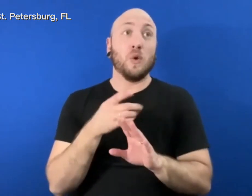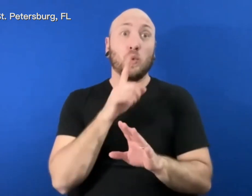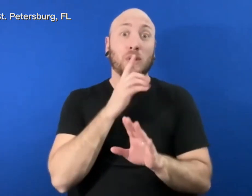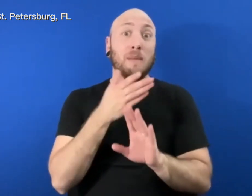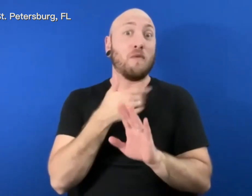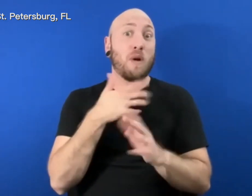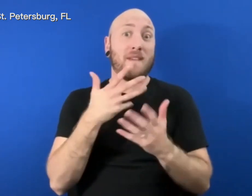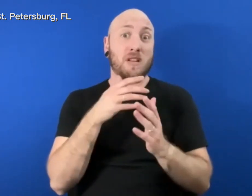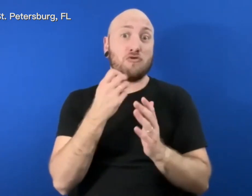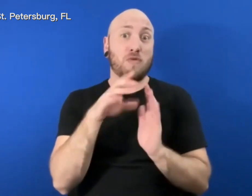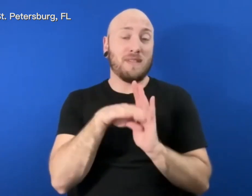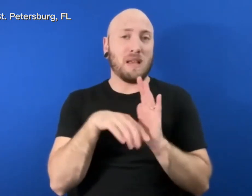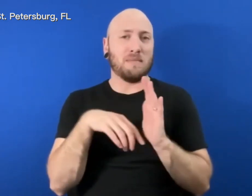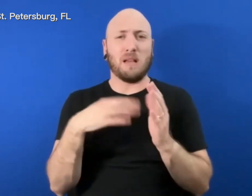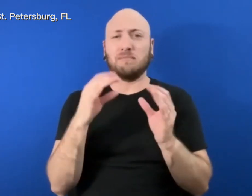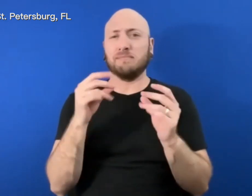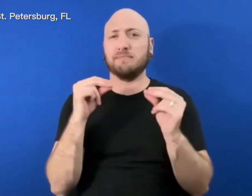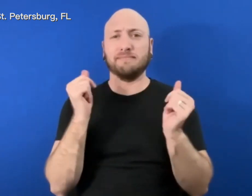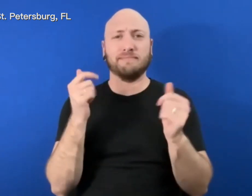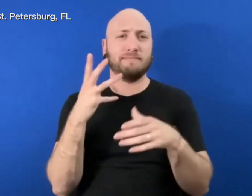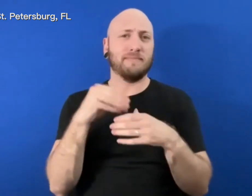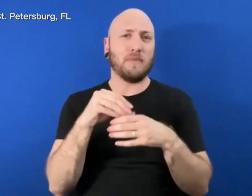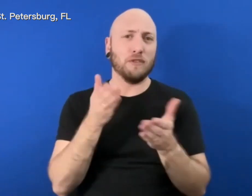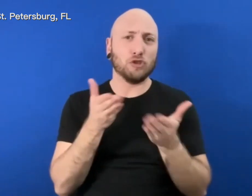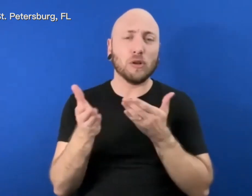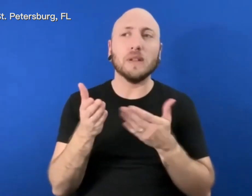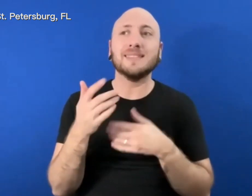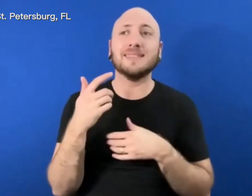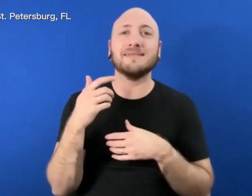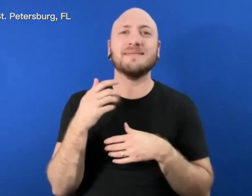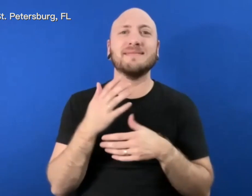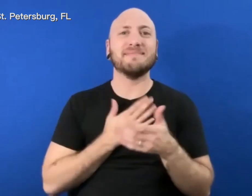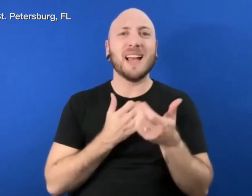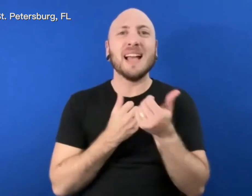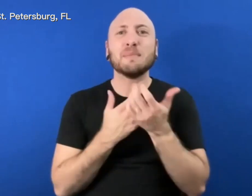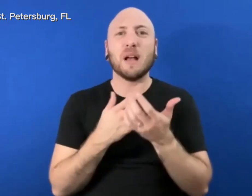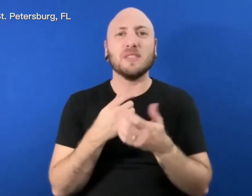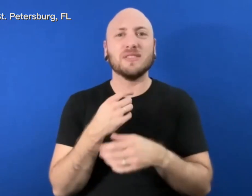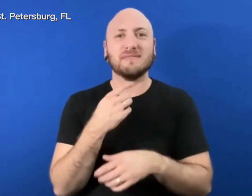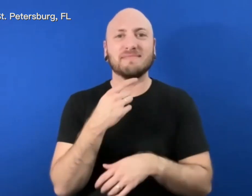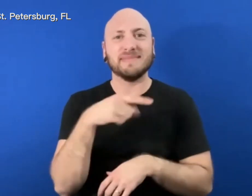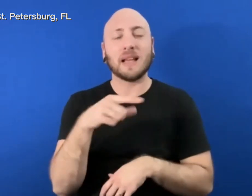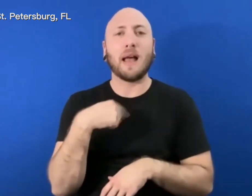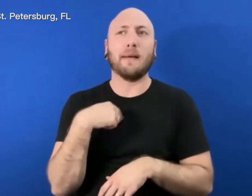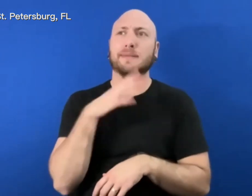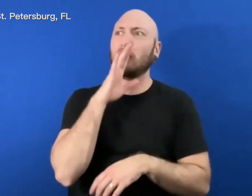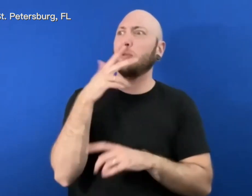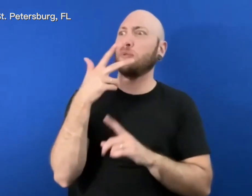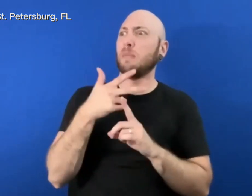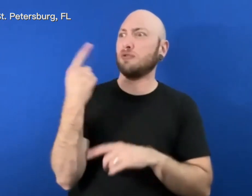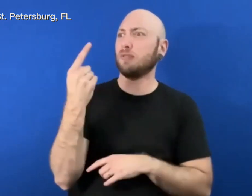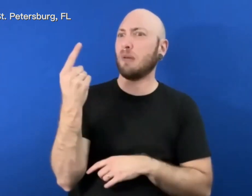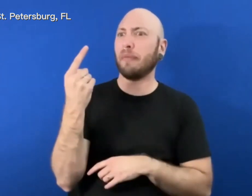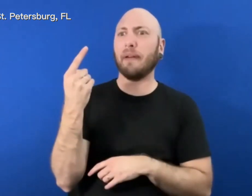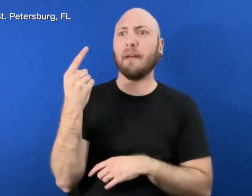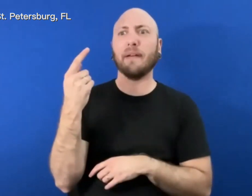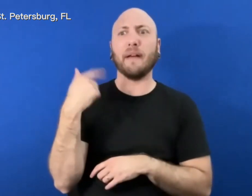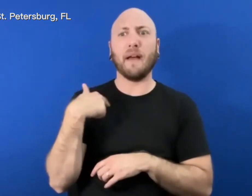I remember my sponsor had me chair a meeting at like 3 months sober. I had a 3-month commitment to chair a Sunday night 12 and